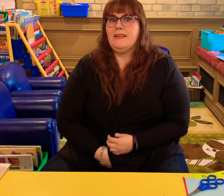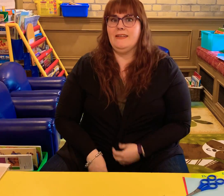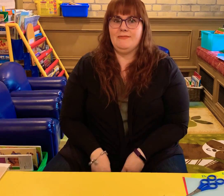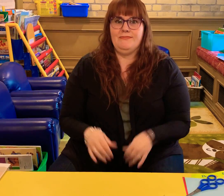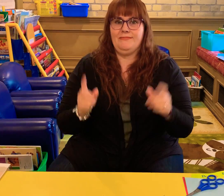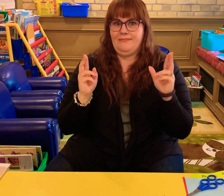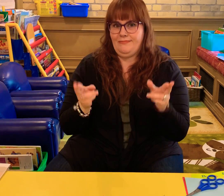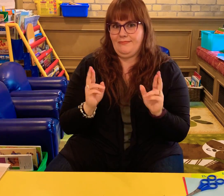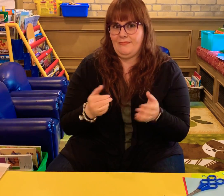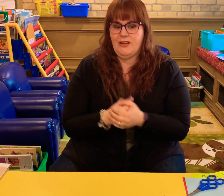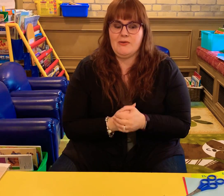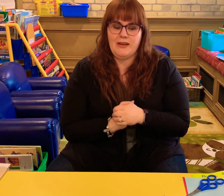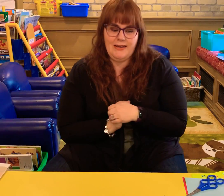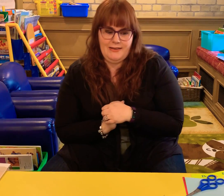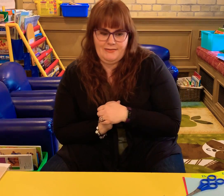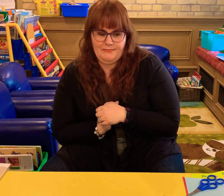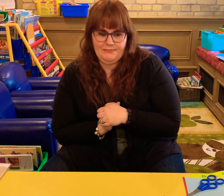okay okay